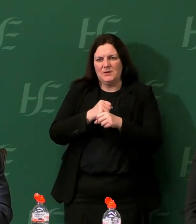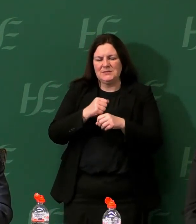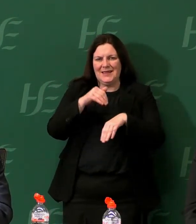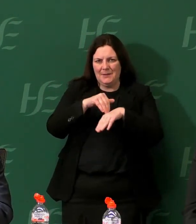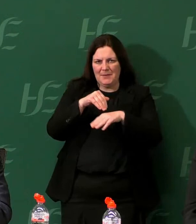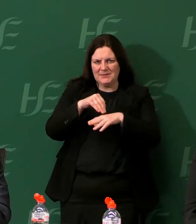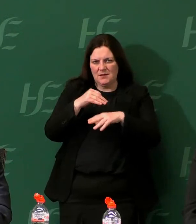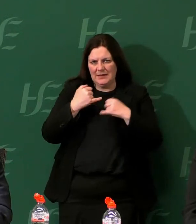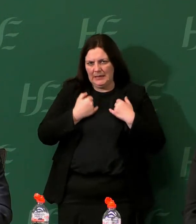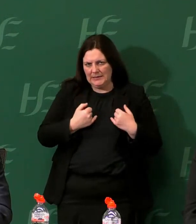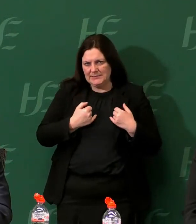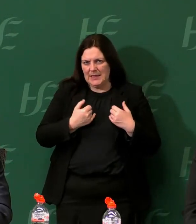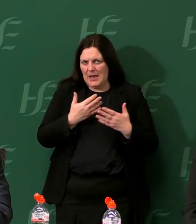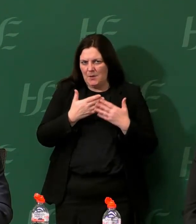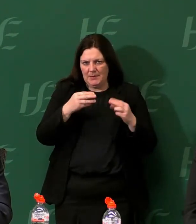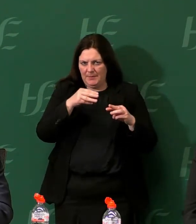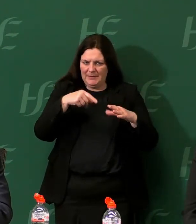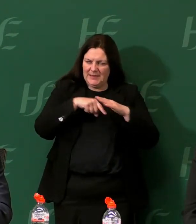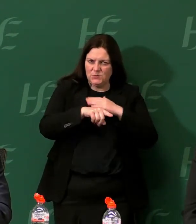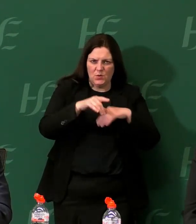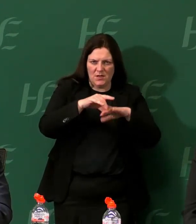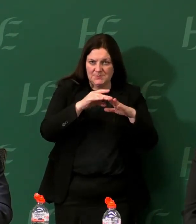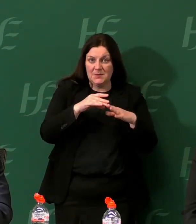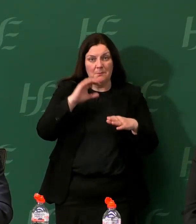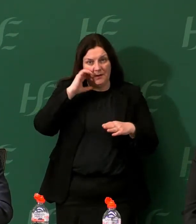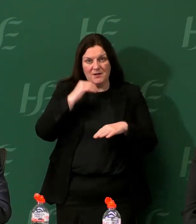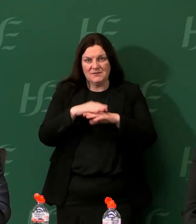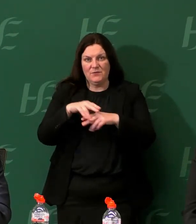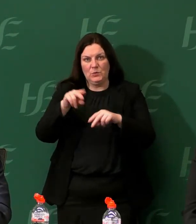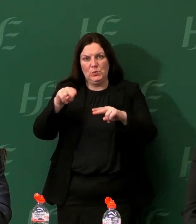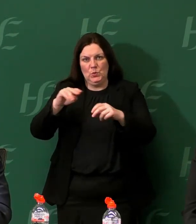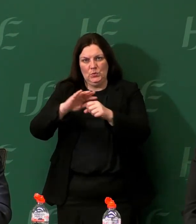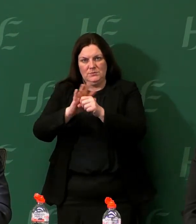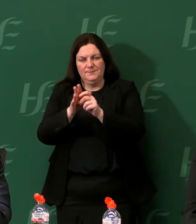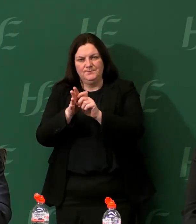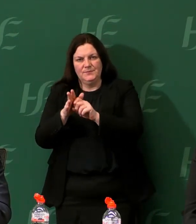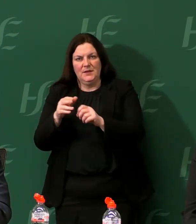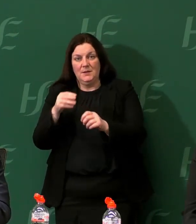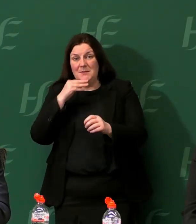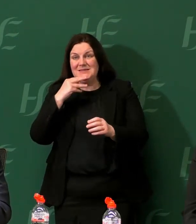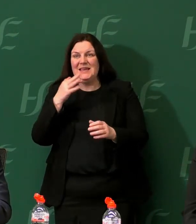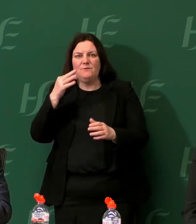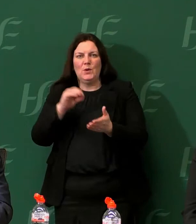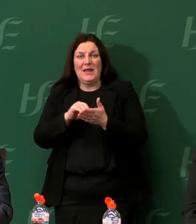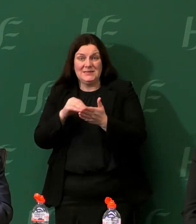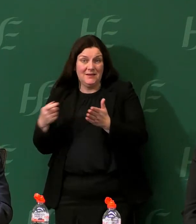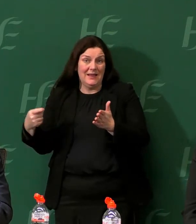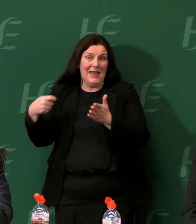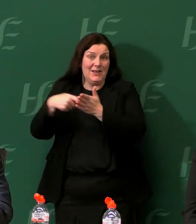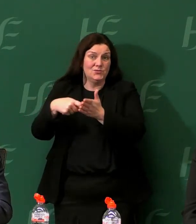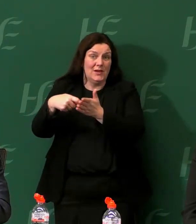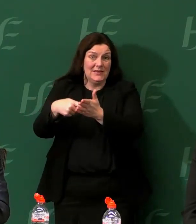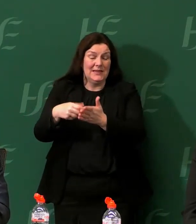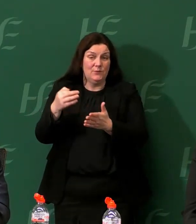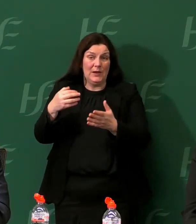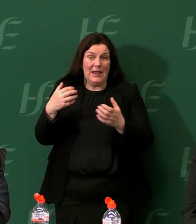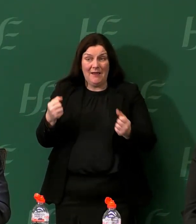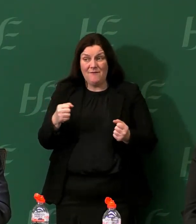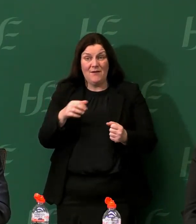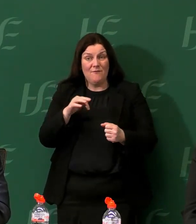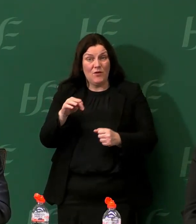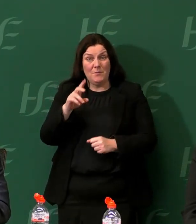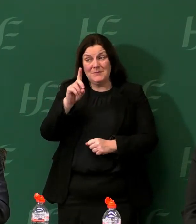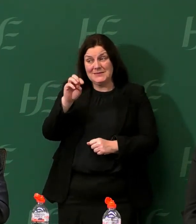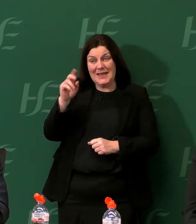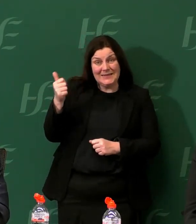on illness and hospitalisations. So if we were to layer on further hospitalisations, whether it's through Delta variant or it's through Omicron,